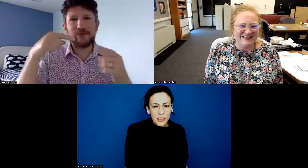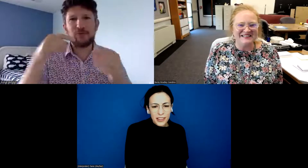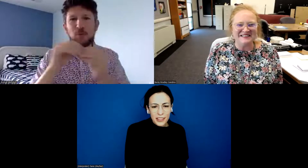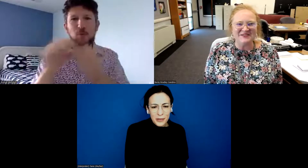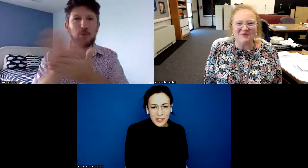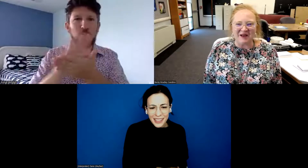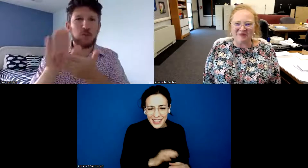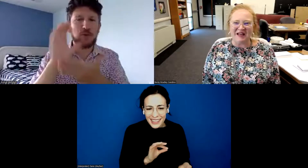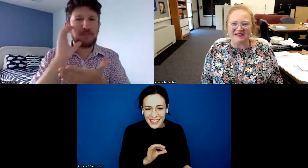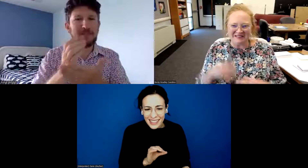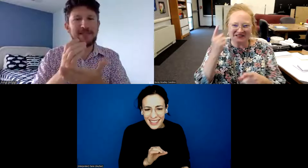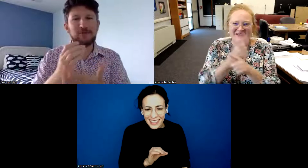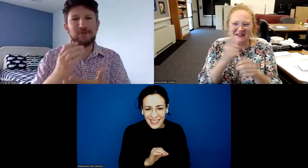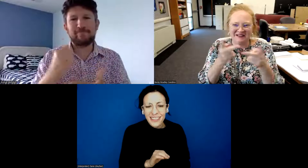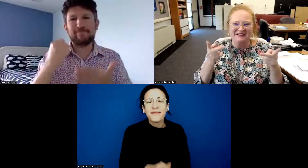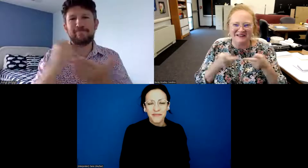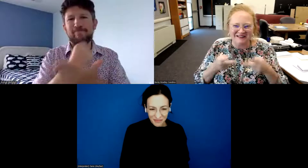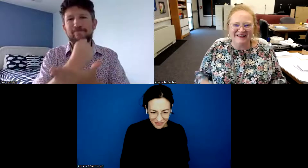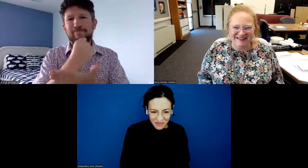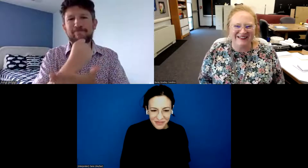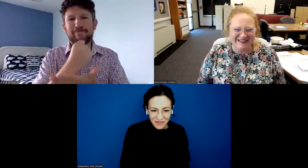I'm sorry, the interpreter can't see this now.